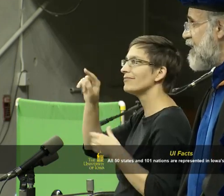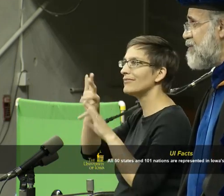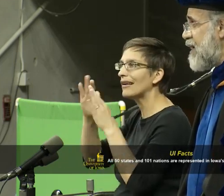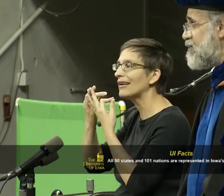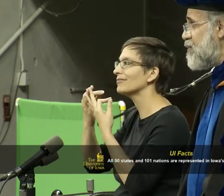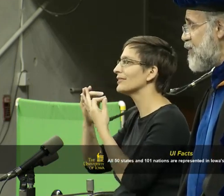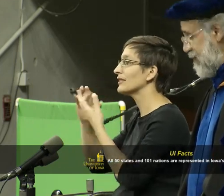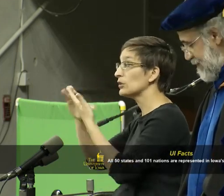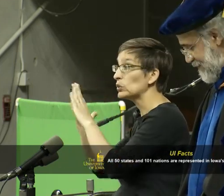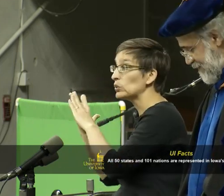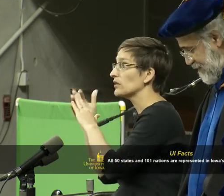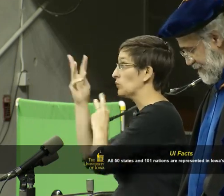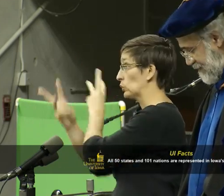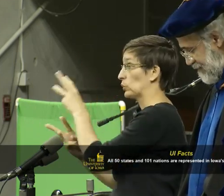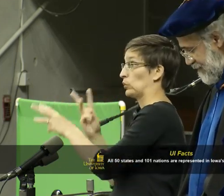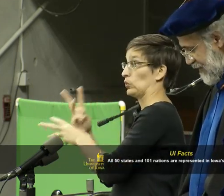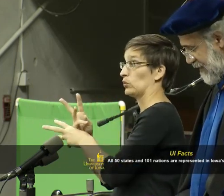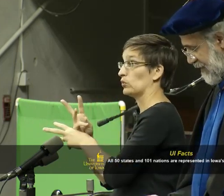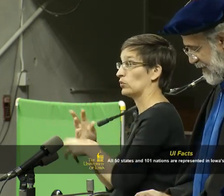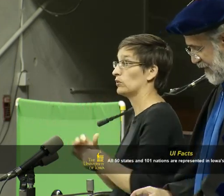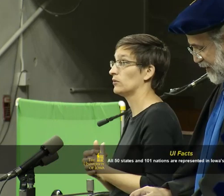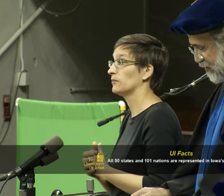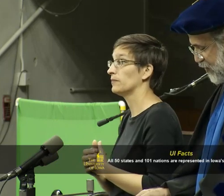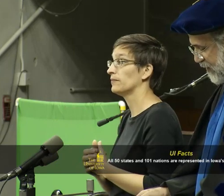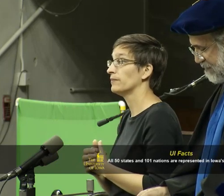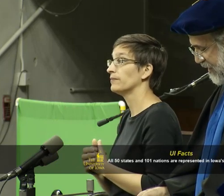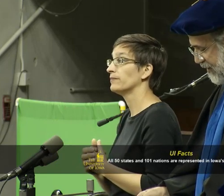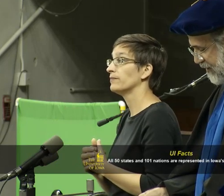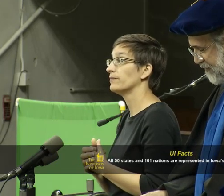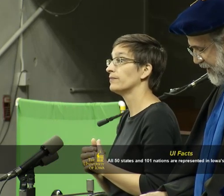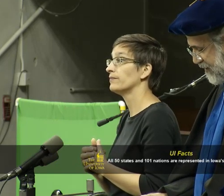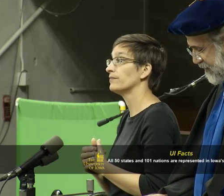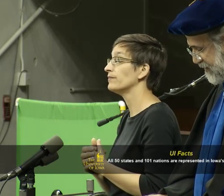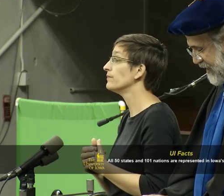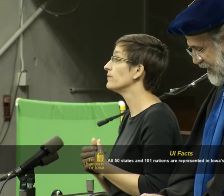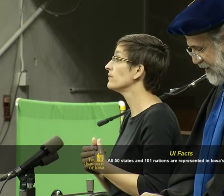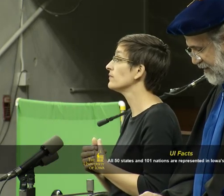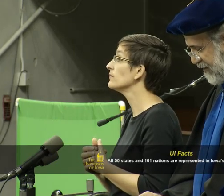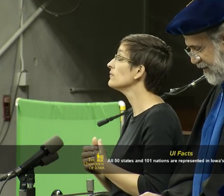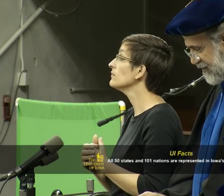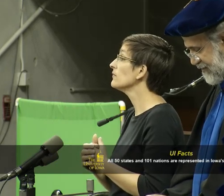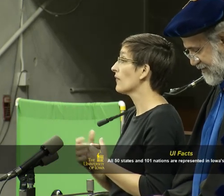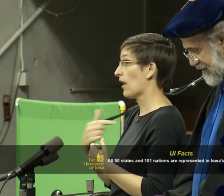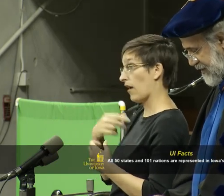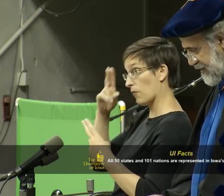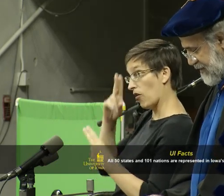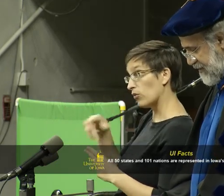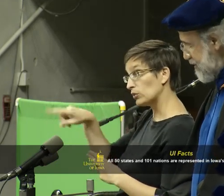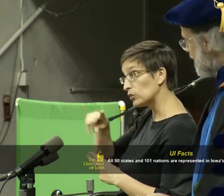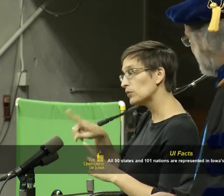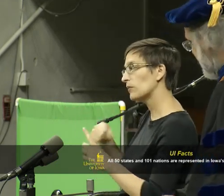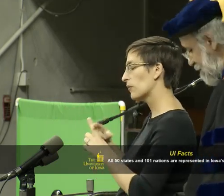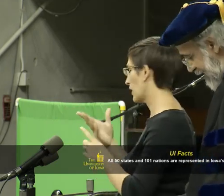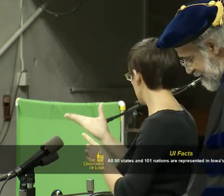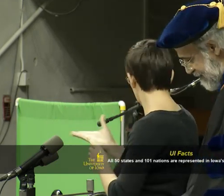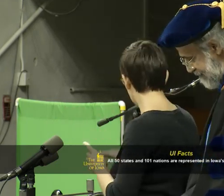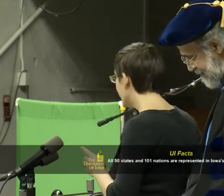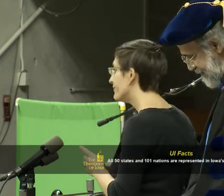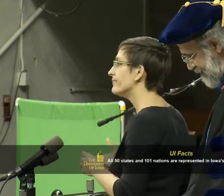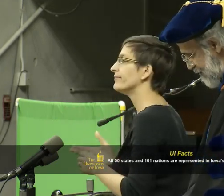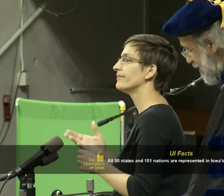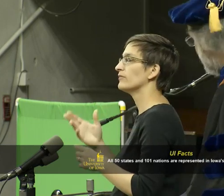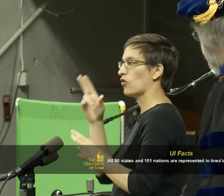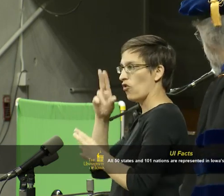communities, and around the world. To join me in honoring you today are Dr. Sally